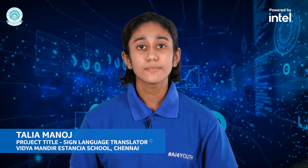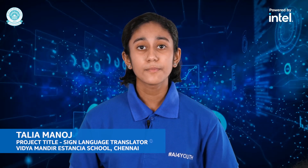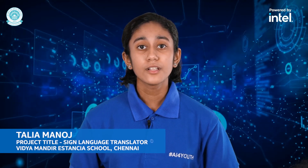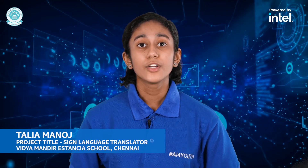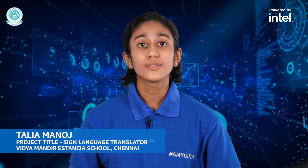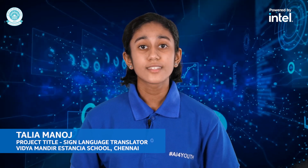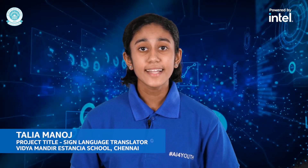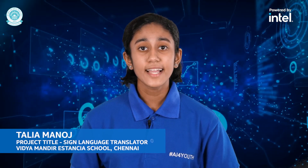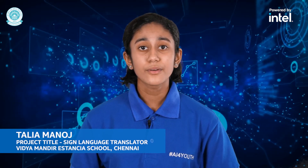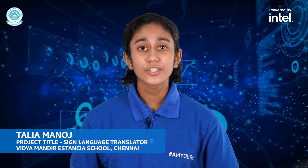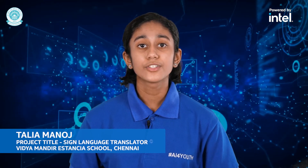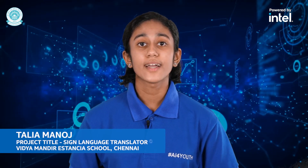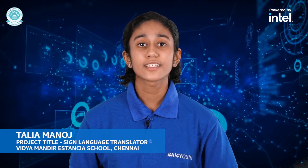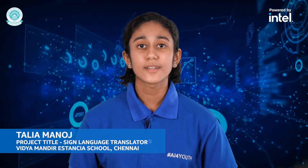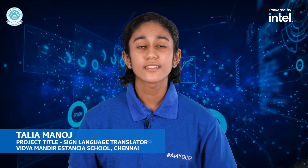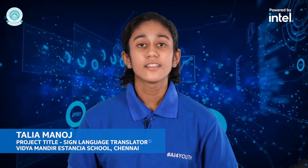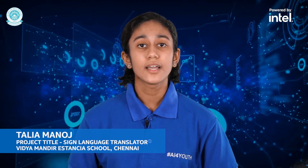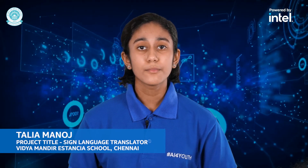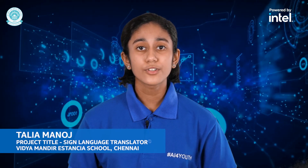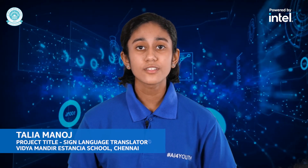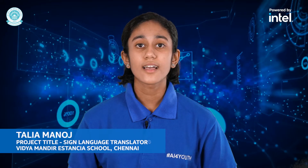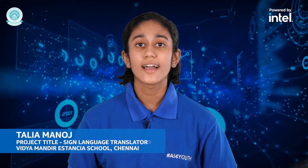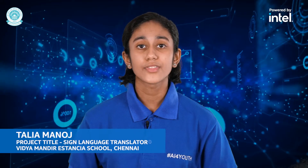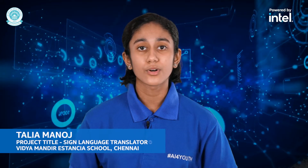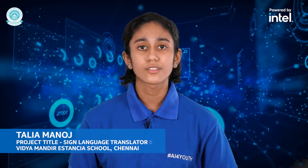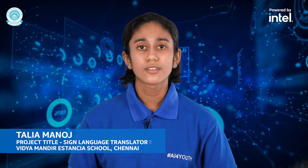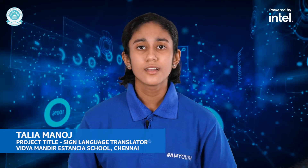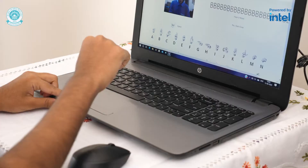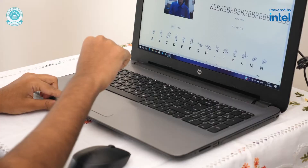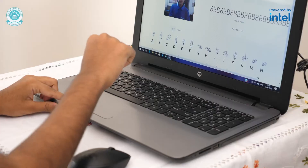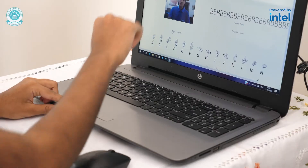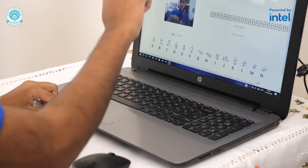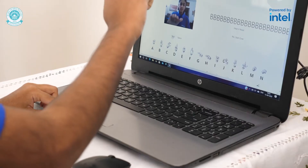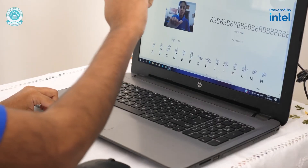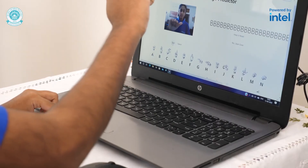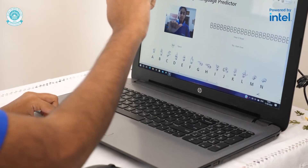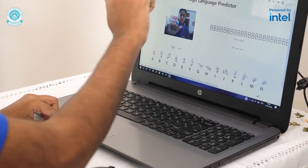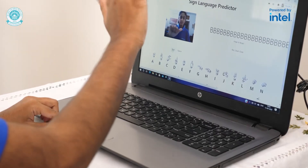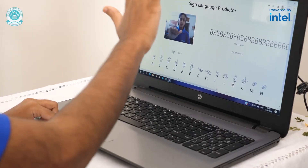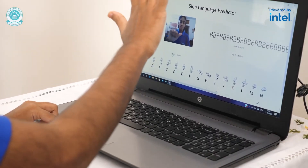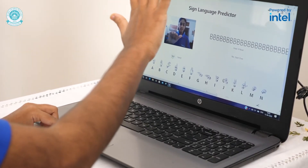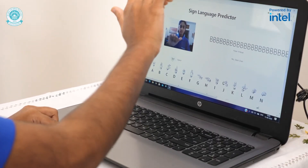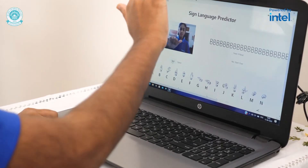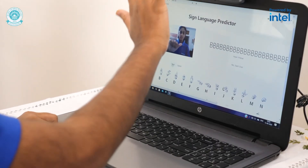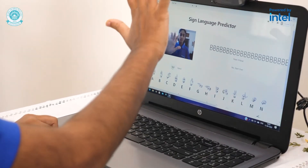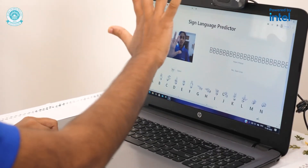people use sign language to express their emotions and thoughts. Sign language comprises of various hand gestures